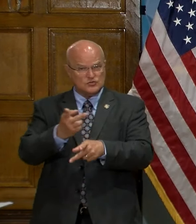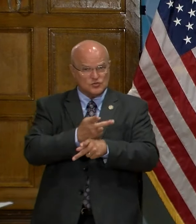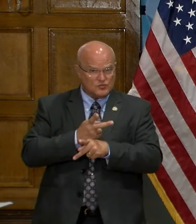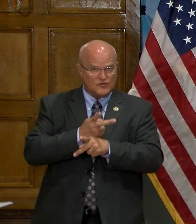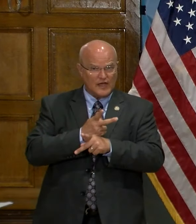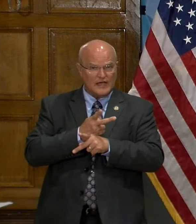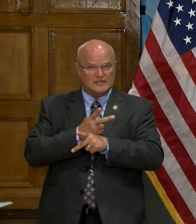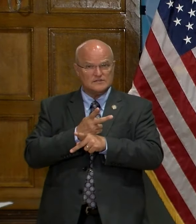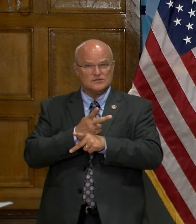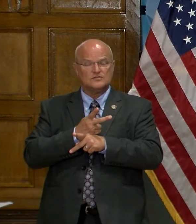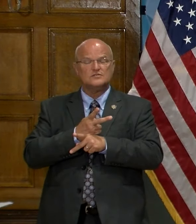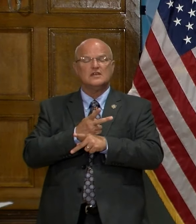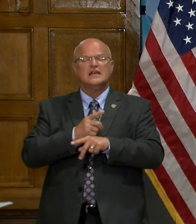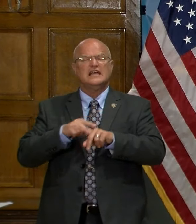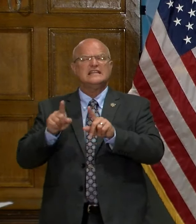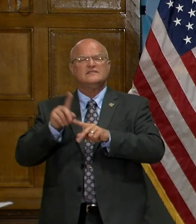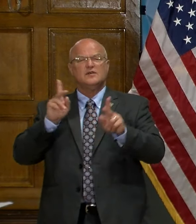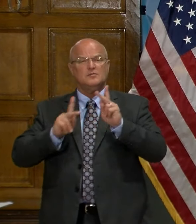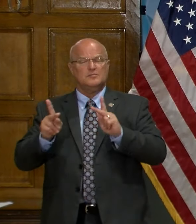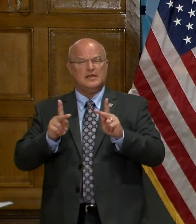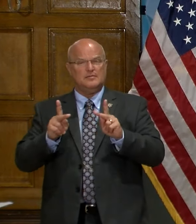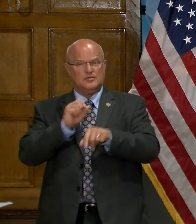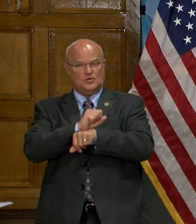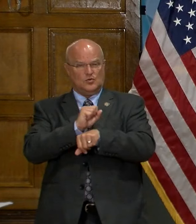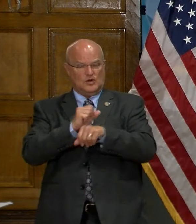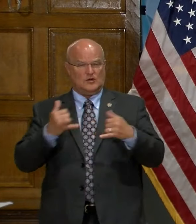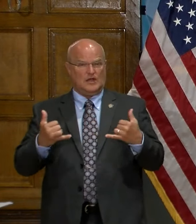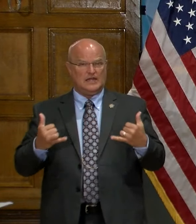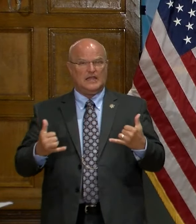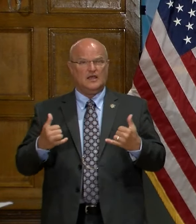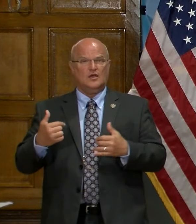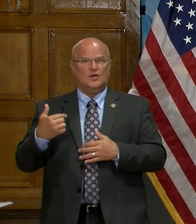supervisors, informatics individuals. So,